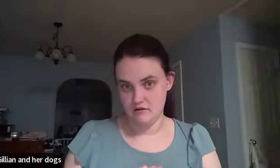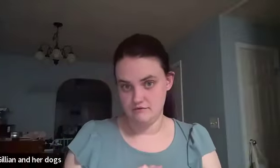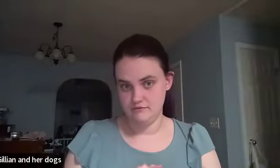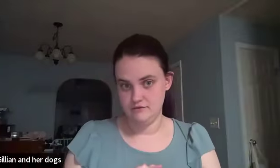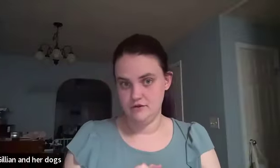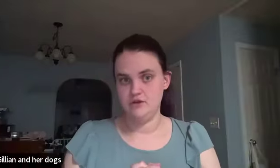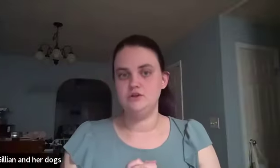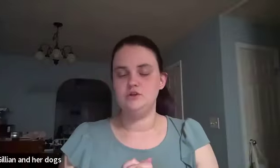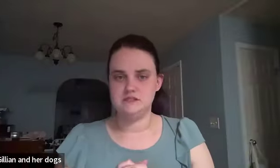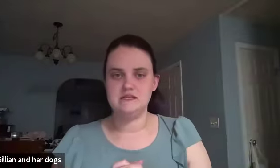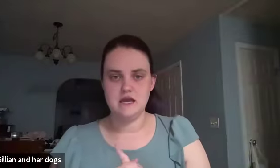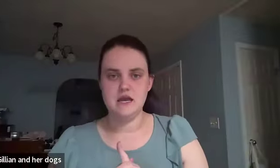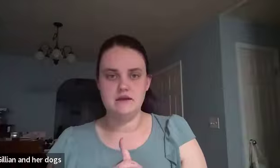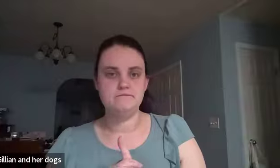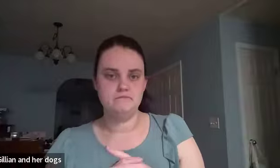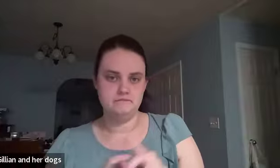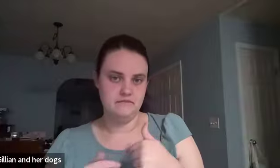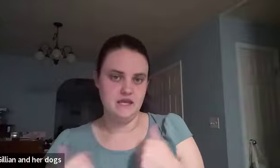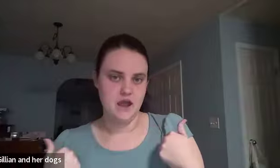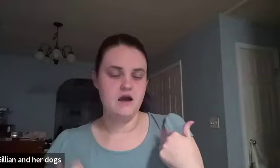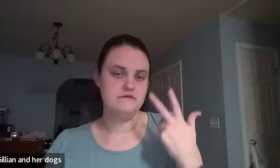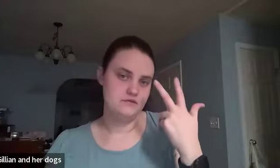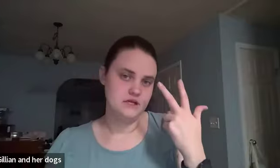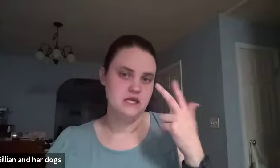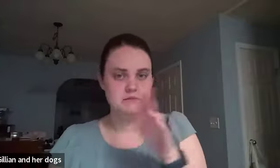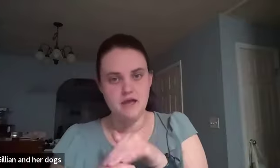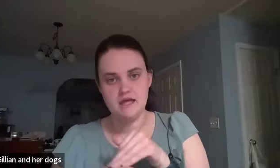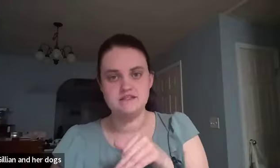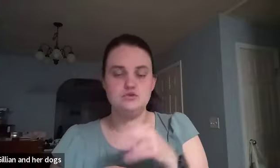have, you would say, me have 3 pets or